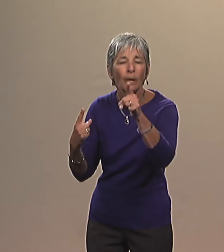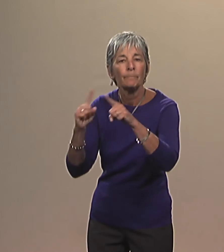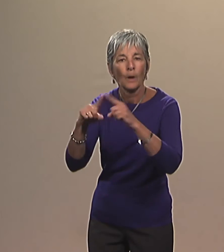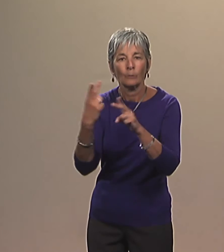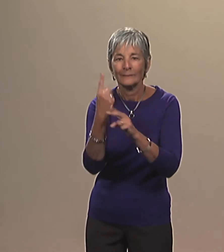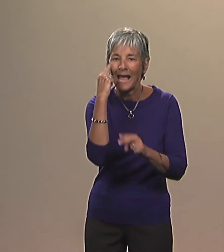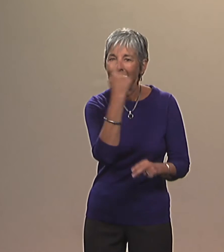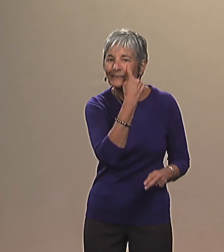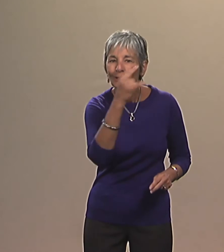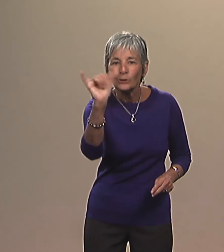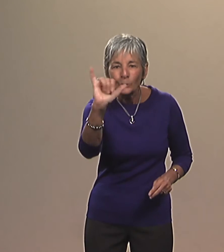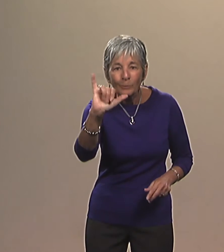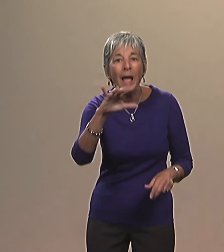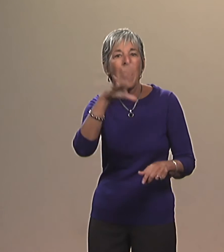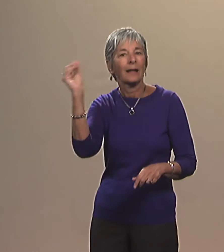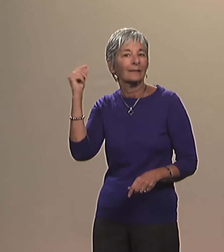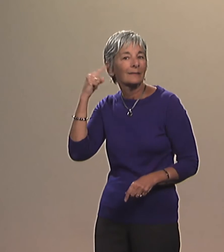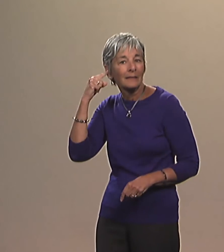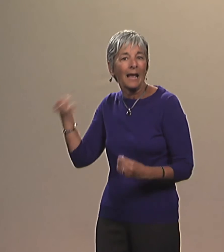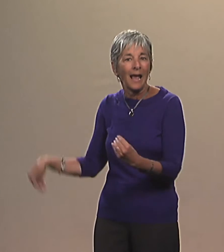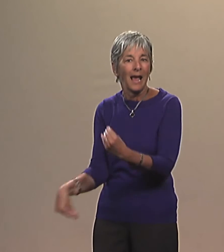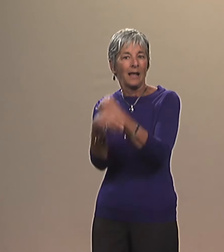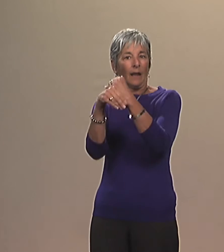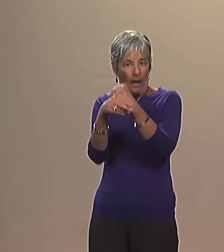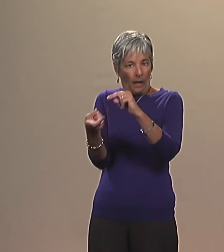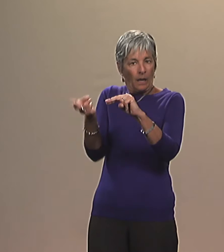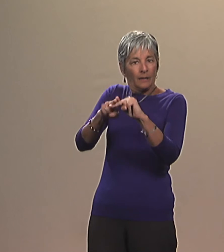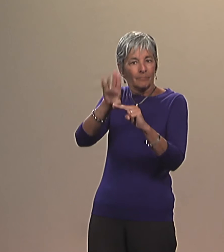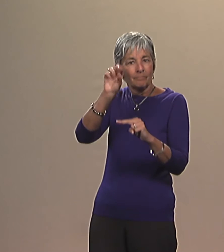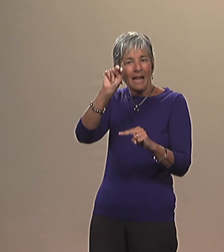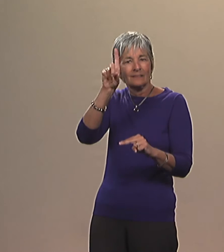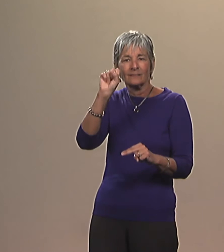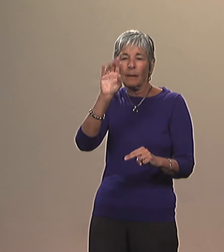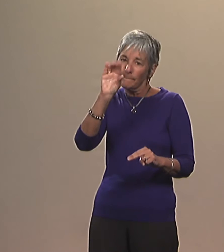use your eyes too. And what you hear is an added bonus.